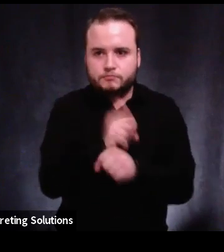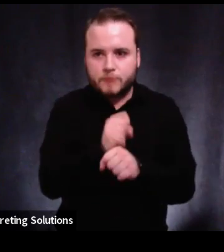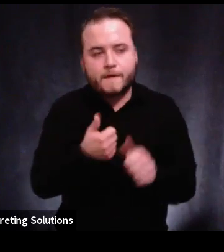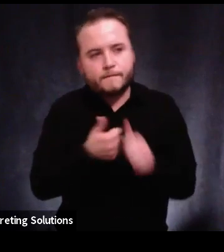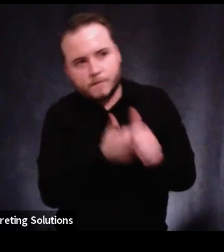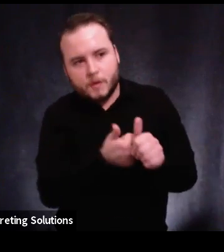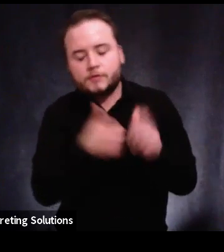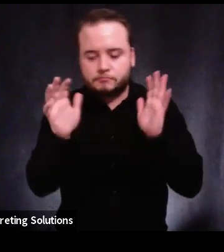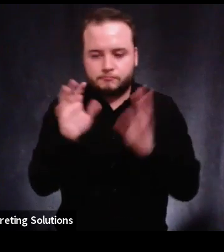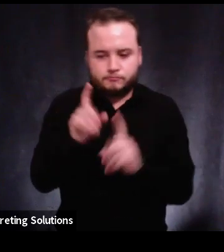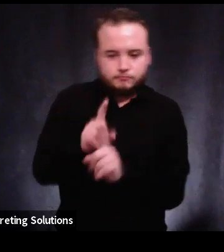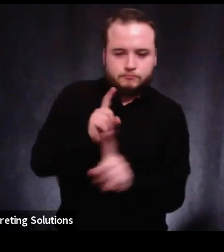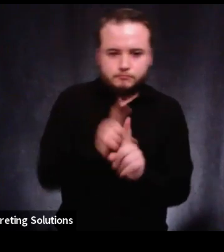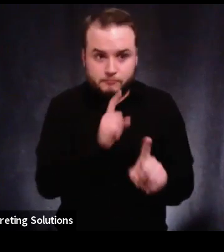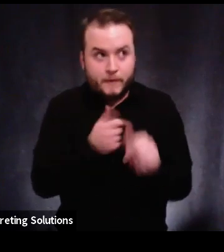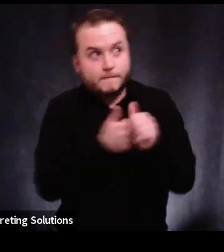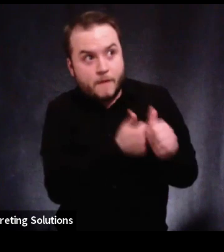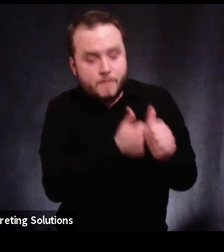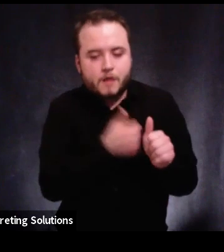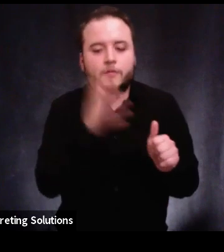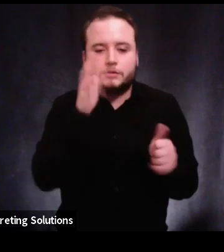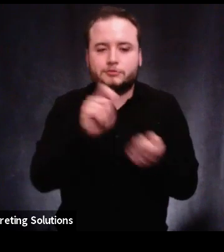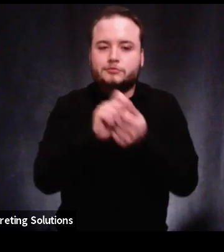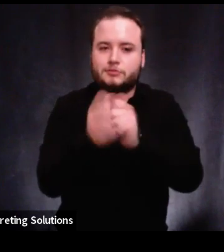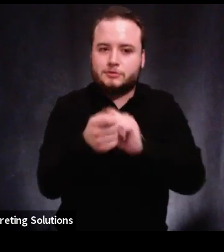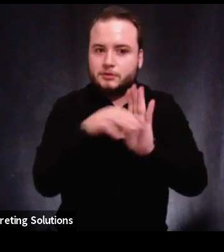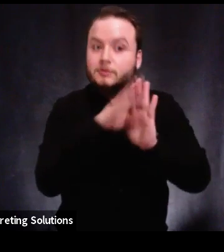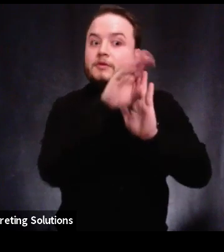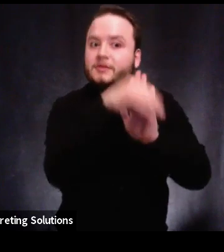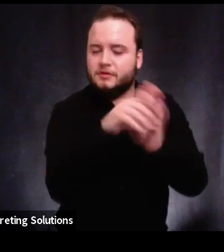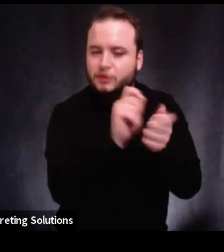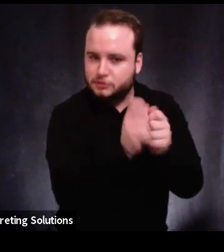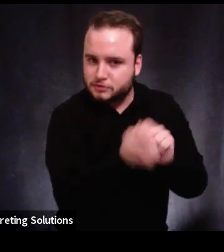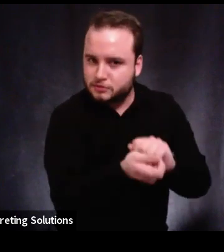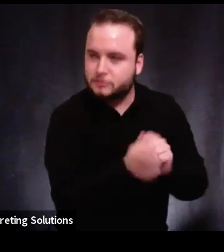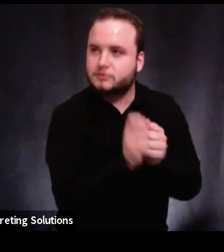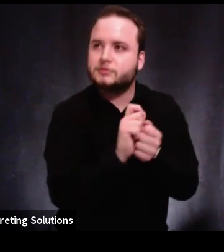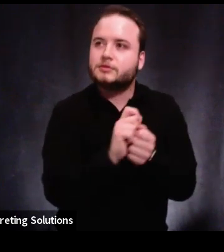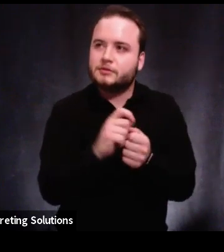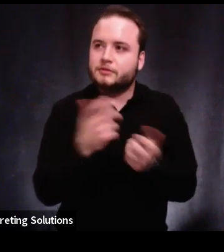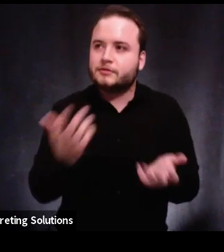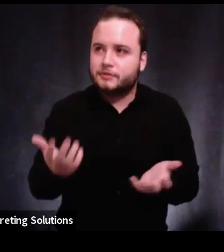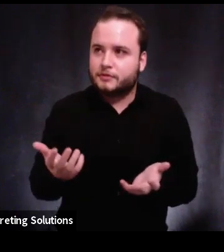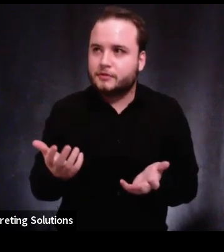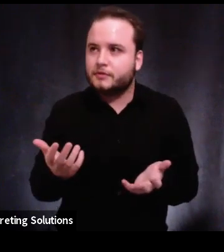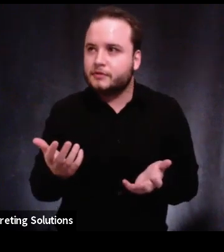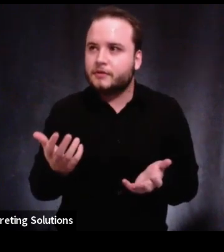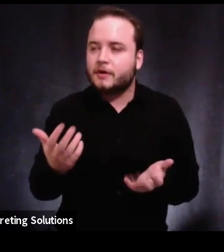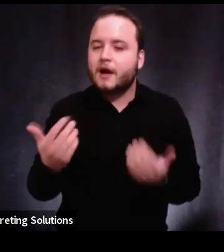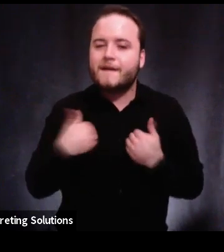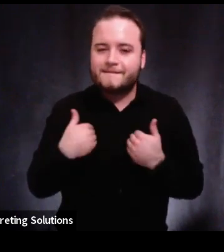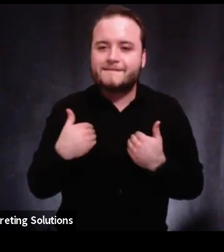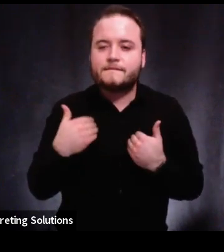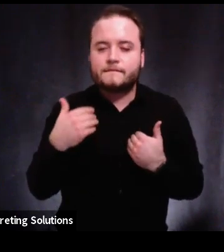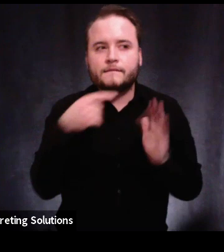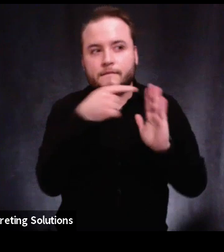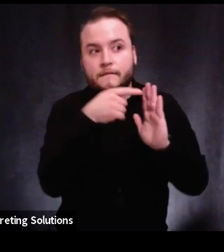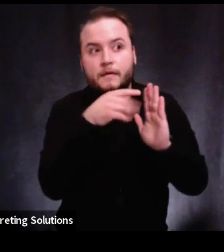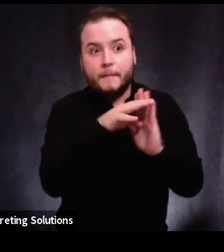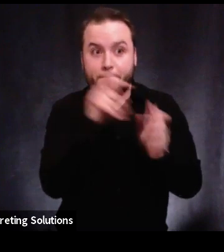that is where some of the uncertainty comes from, but it's also sort of where